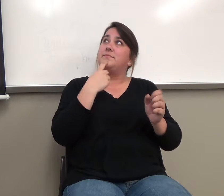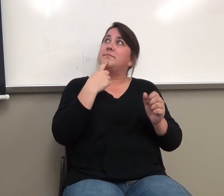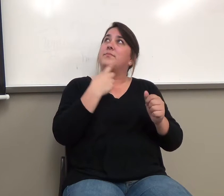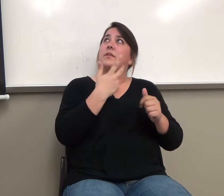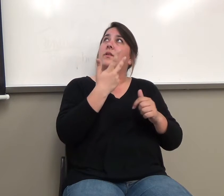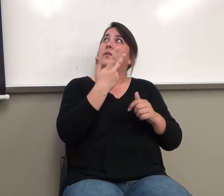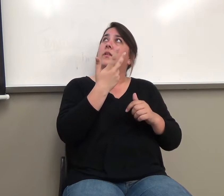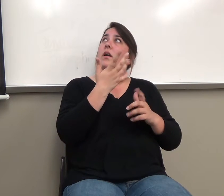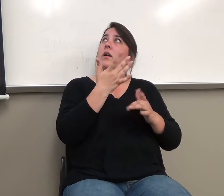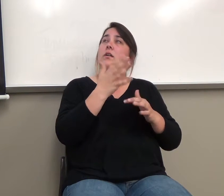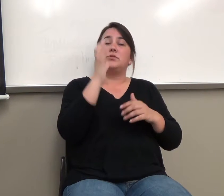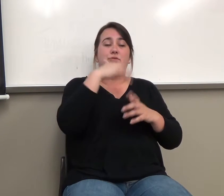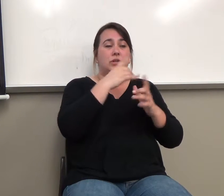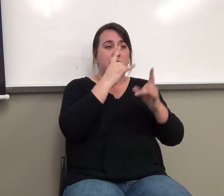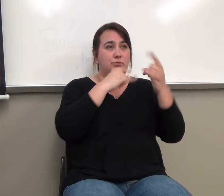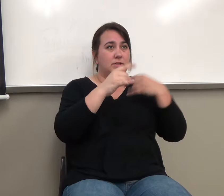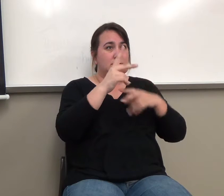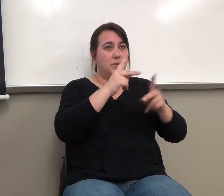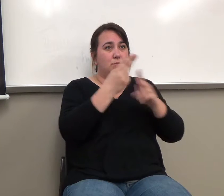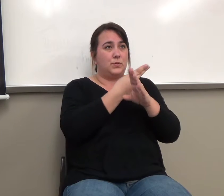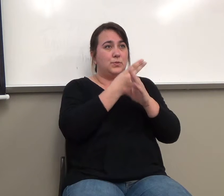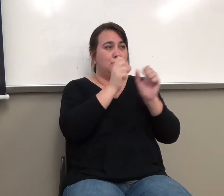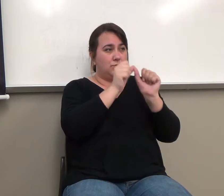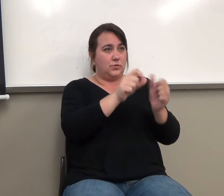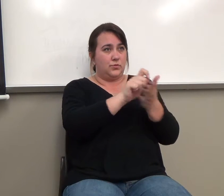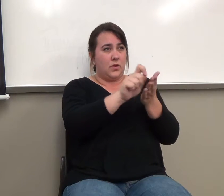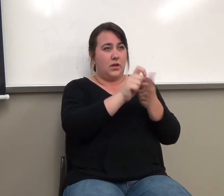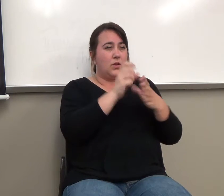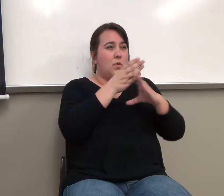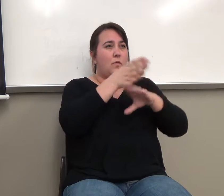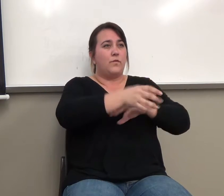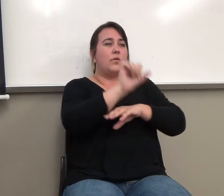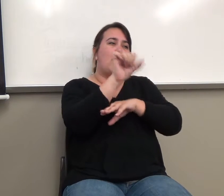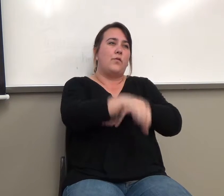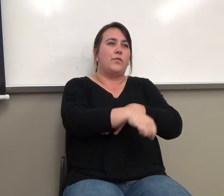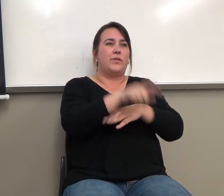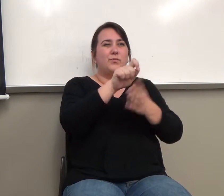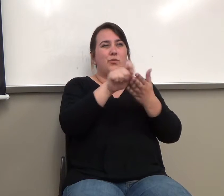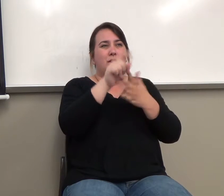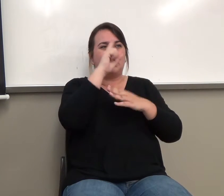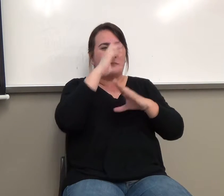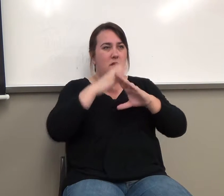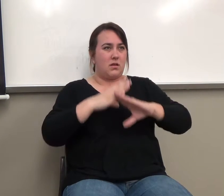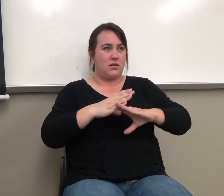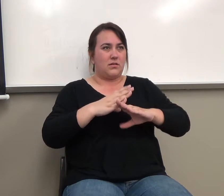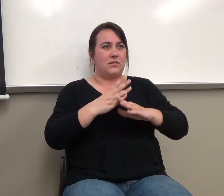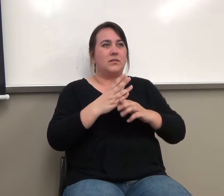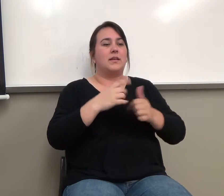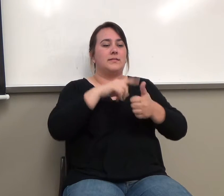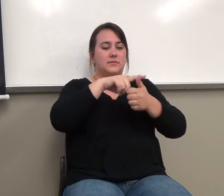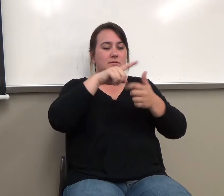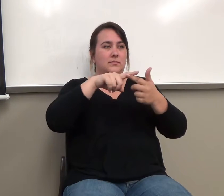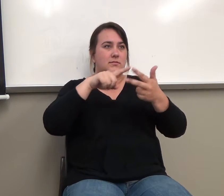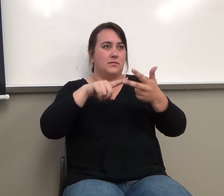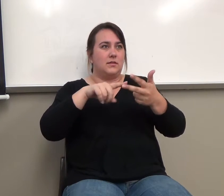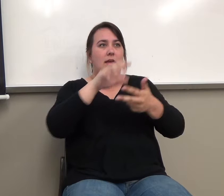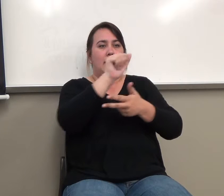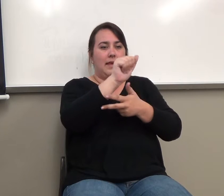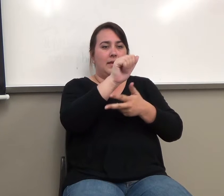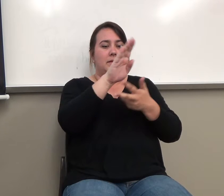Franklin, and Strickland. Yeah. Because this one, everyone see why this one would not be part of our